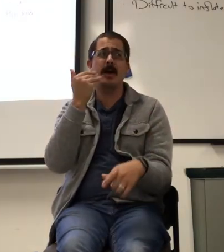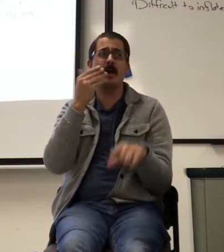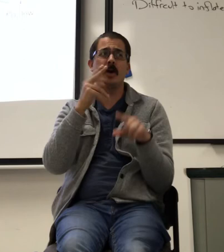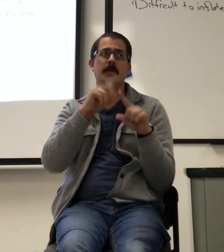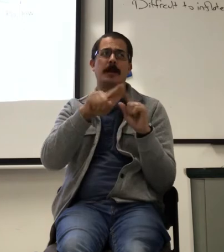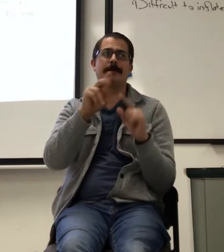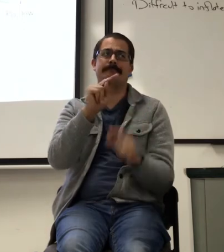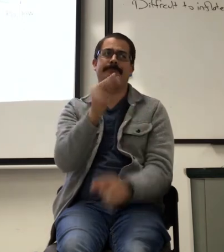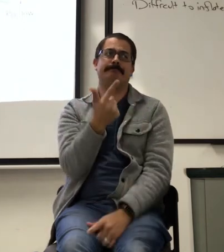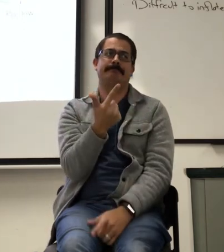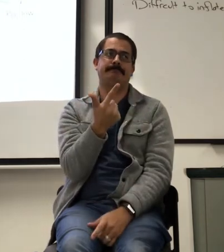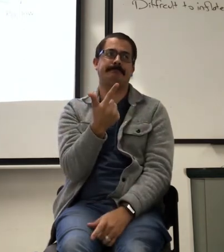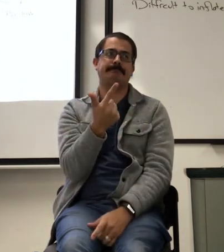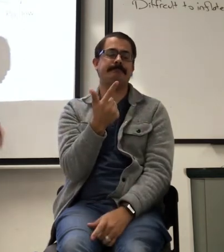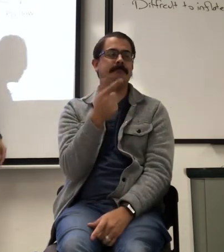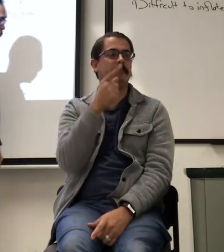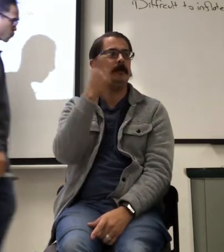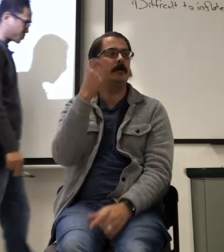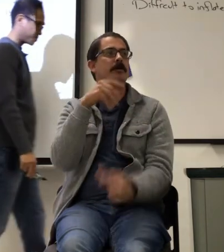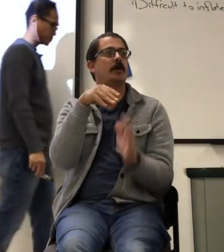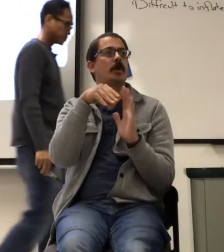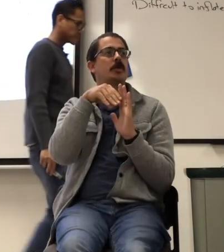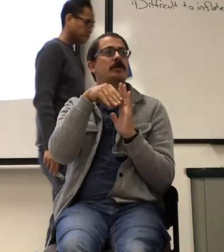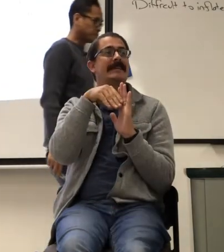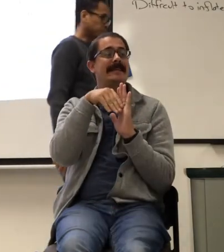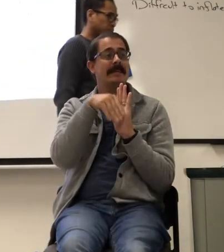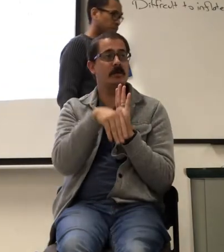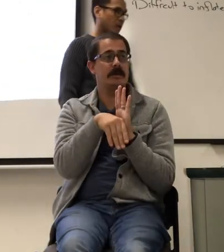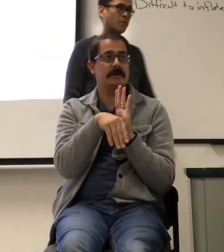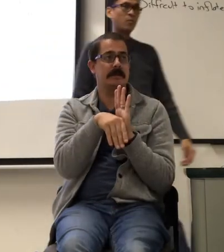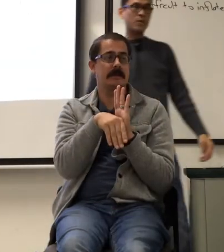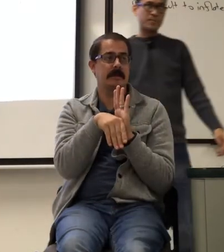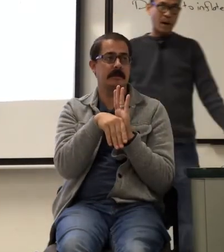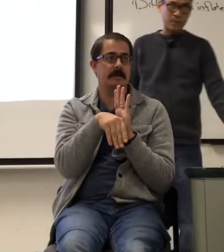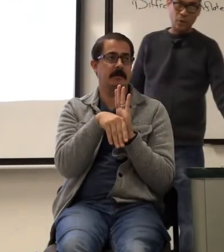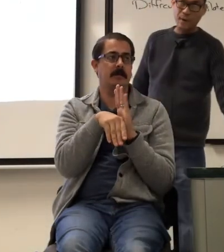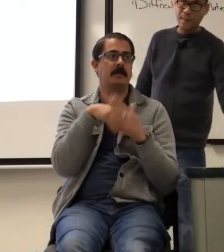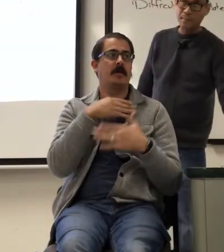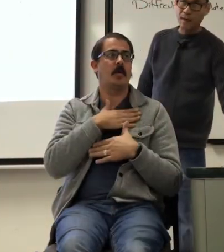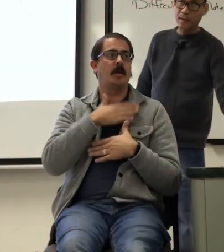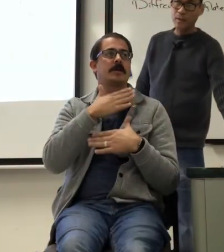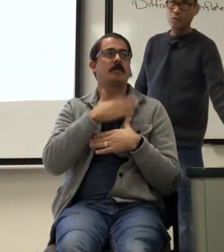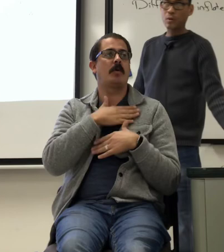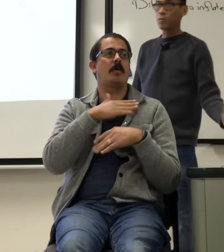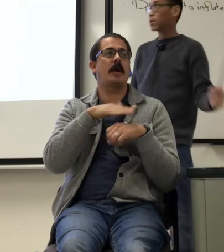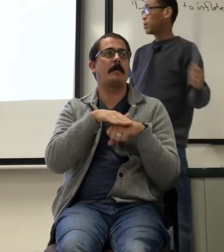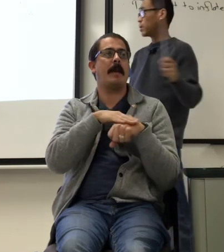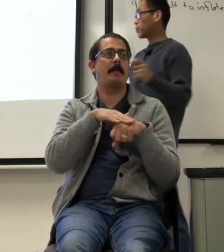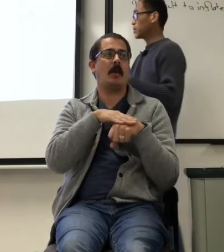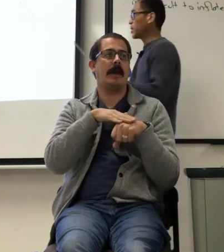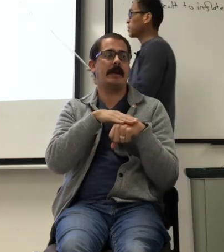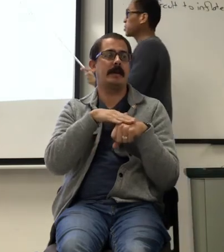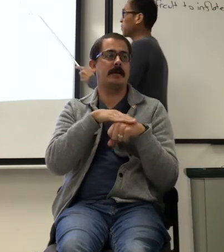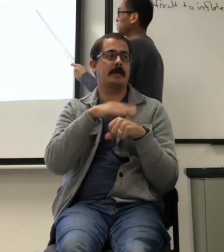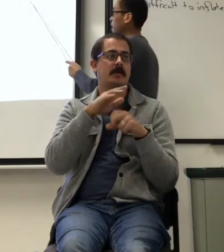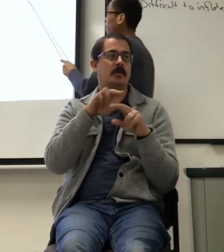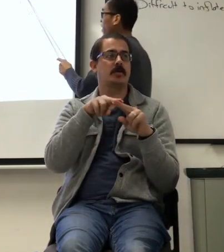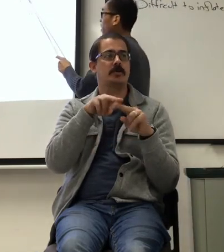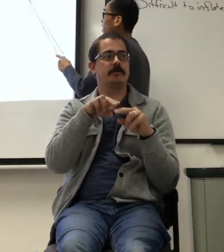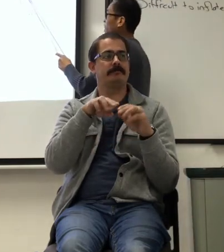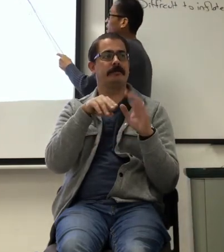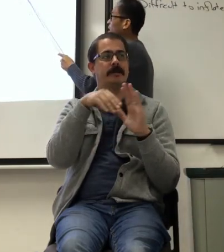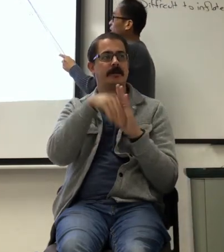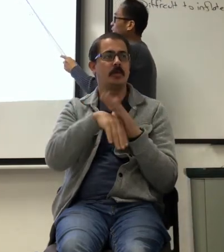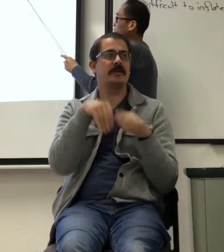good because you're decreasing the respiratory membrane. You're decreasing the surface